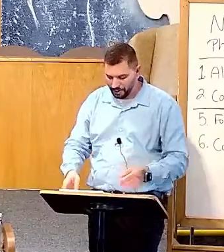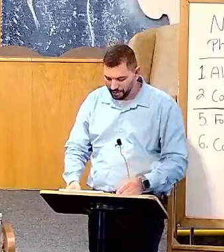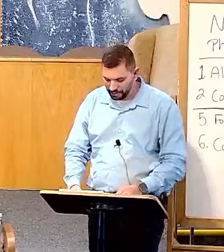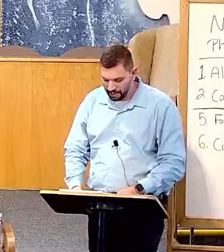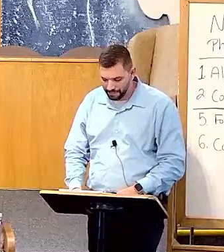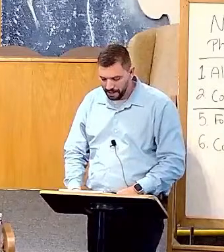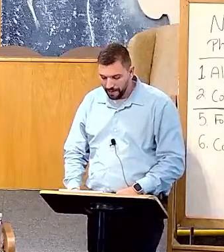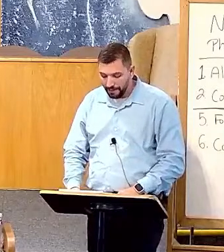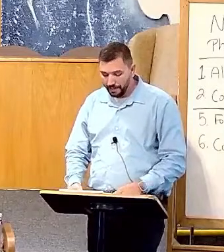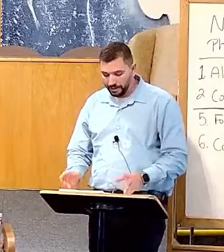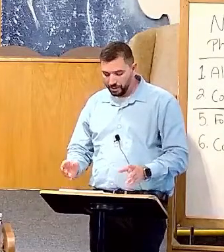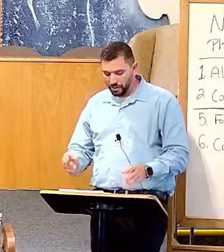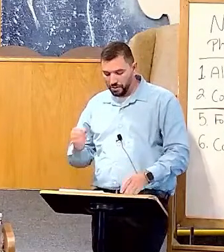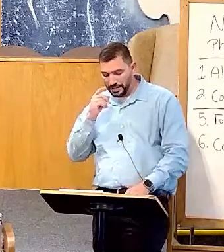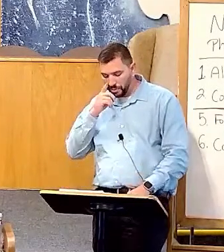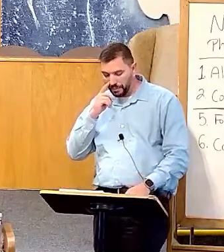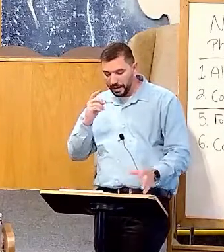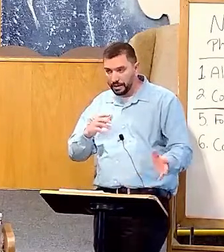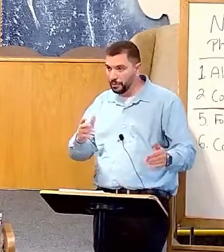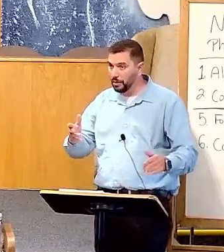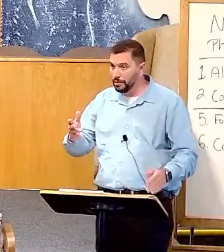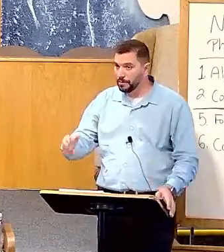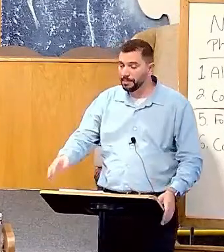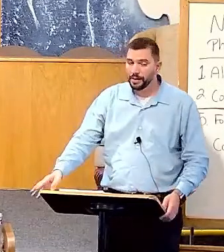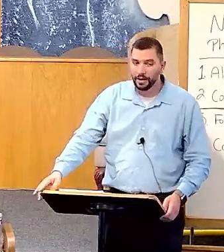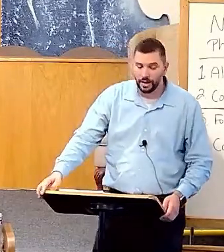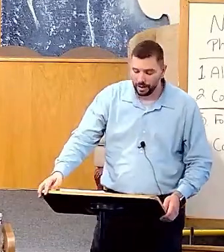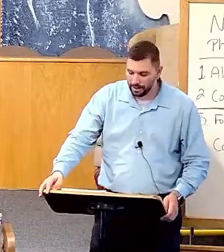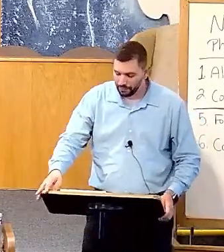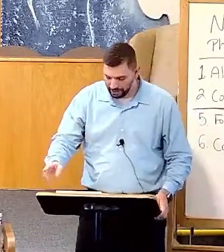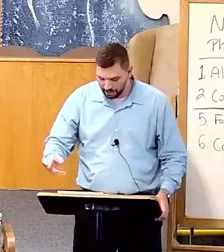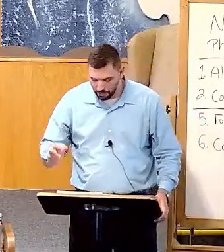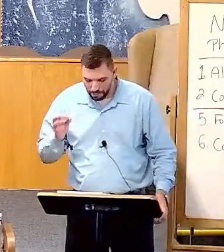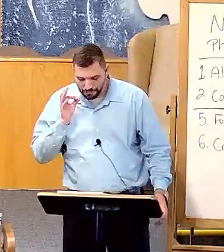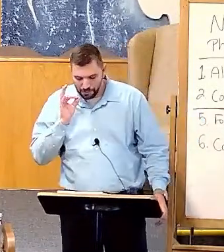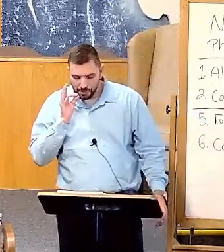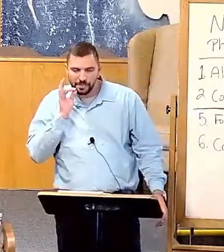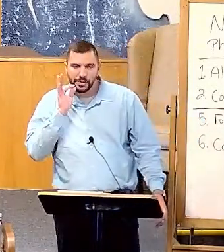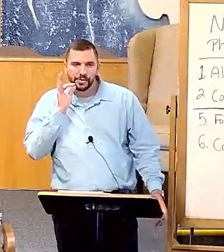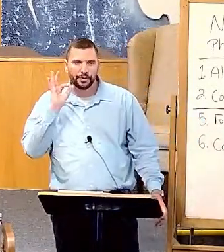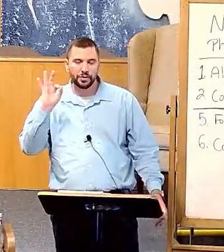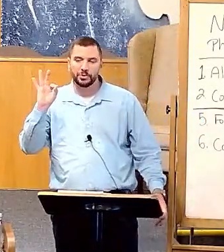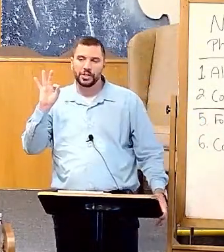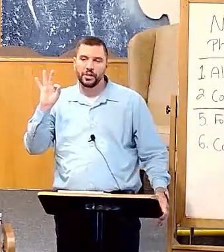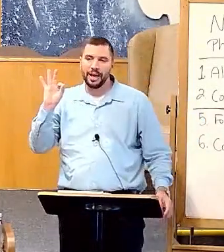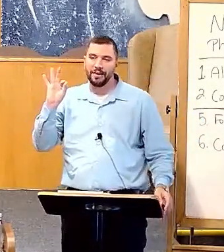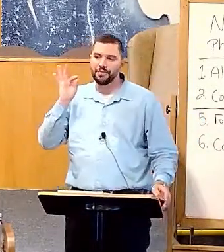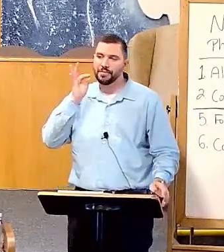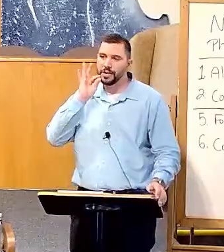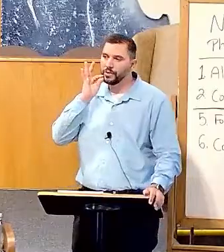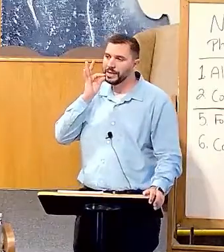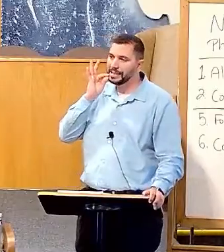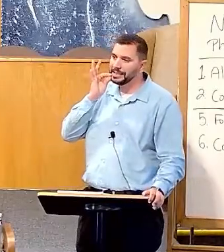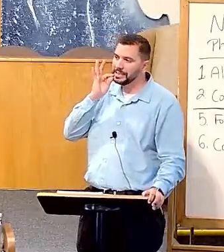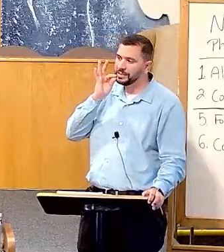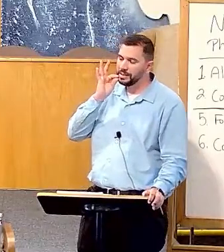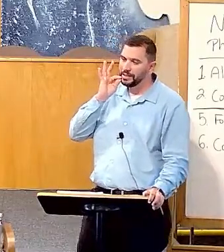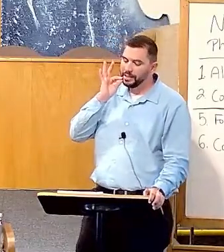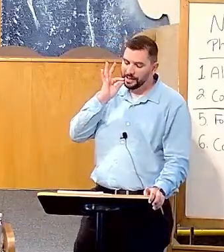there. And so that's where we kind of went over. And then we did go over fruit. Fruit is with your F, going like this. Now, there's a